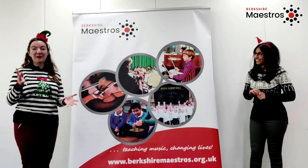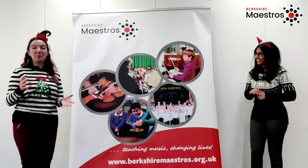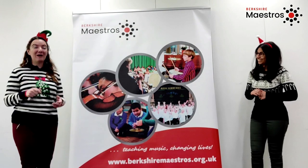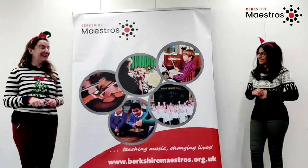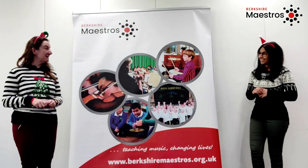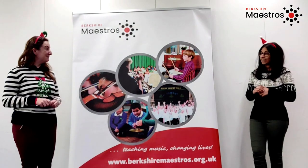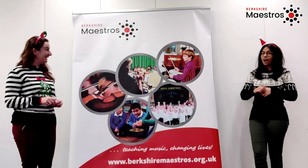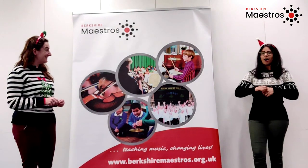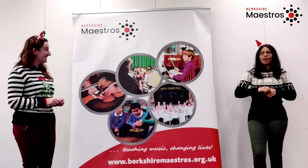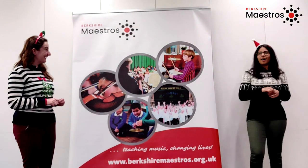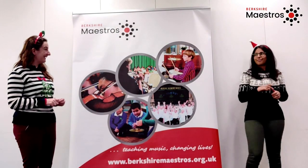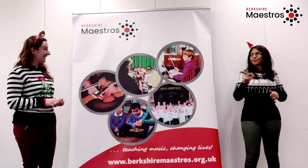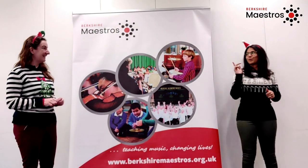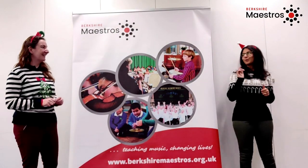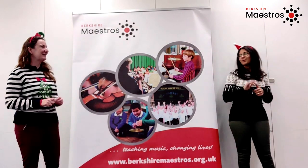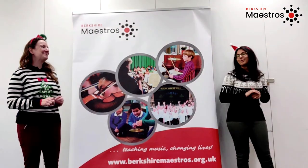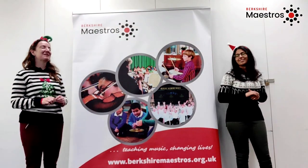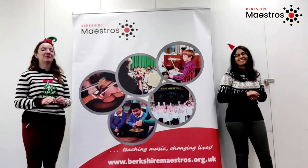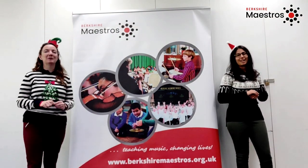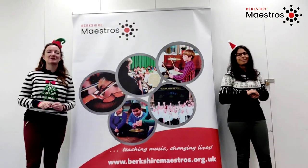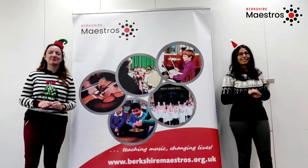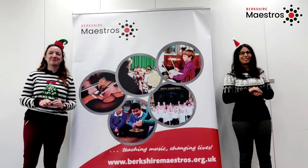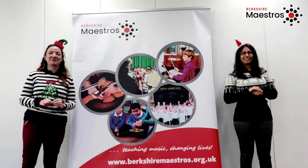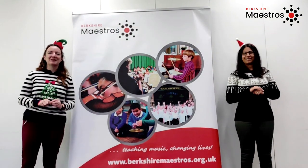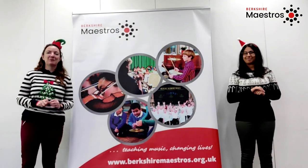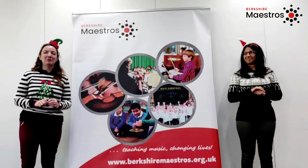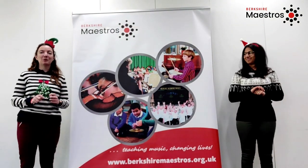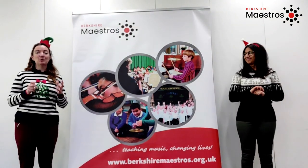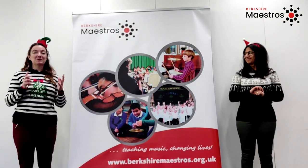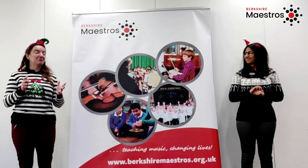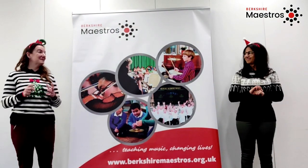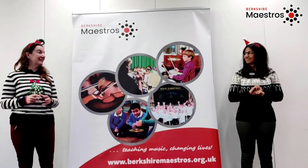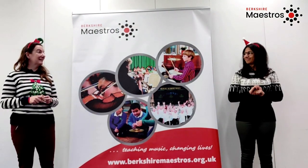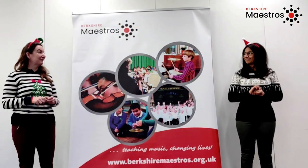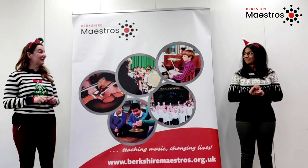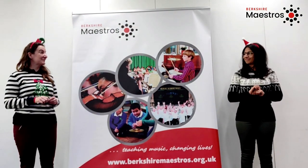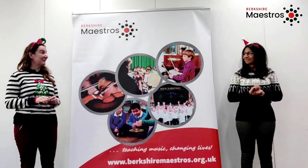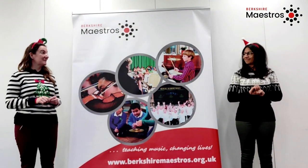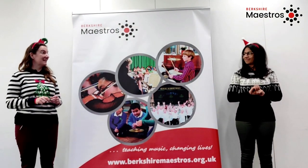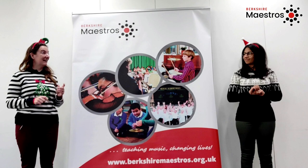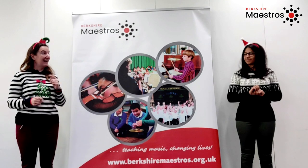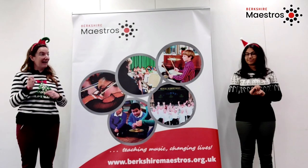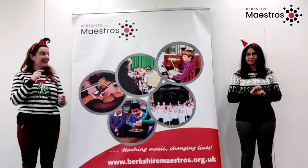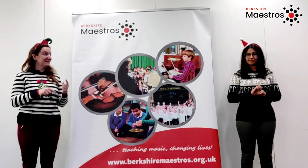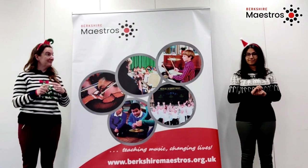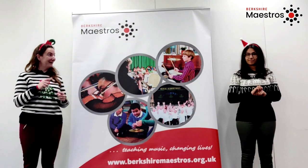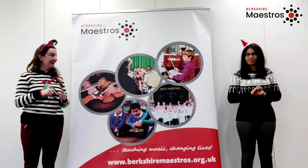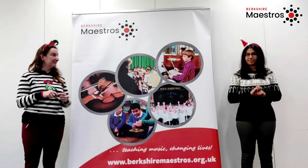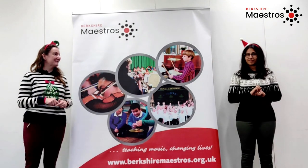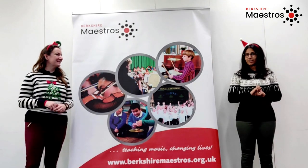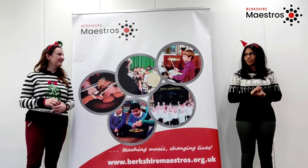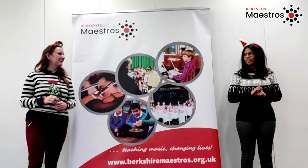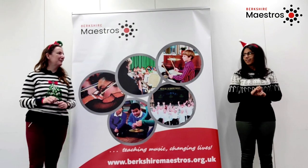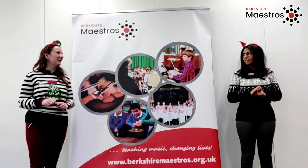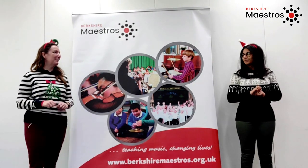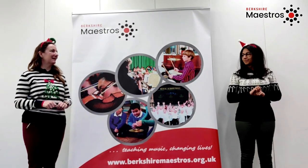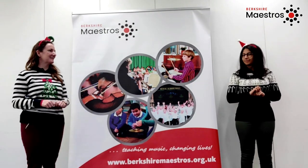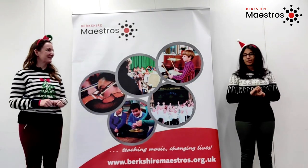A Way in a Manger. Of course, absolutely. We will also be singing the first verse as a round when we come back to it.